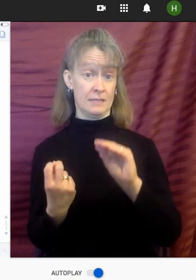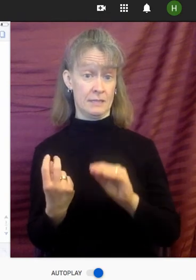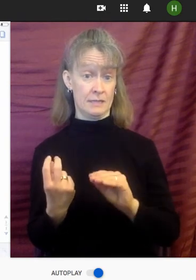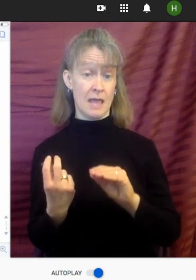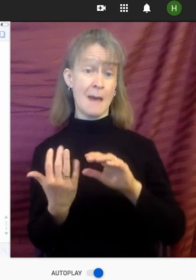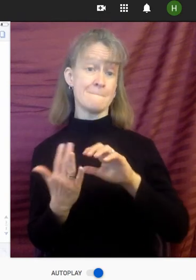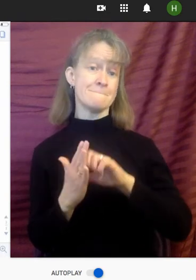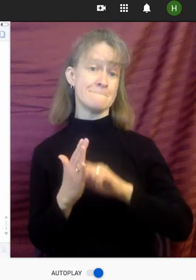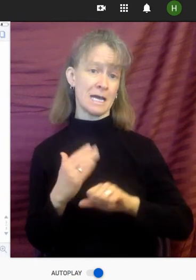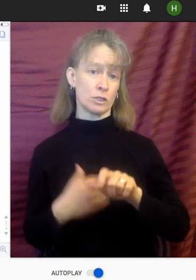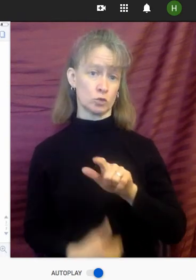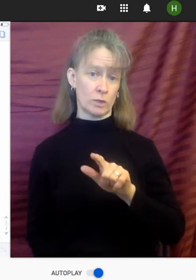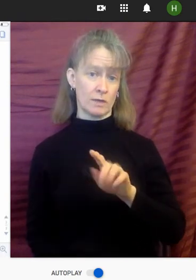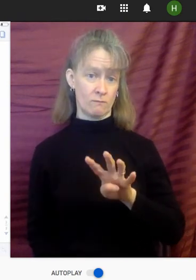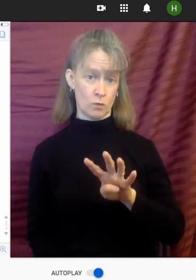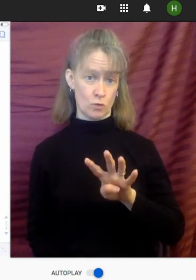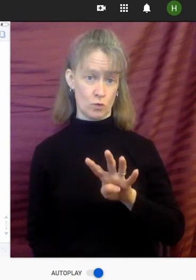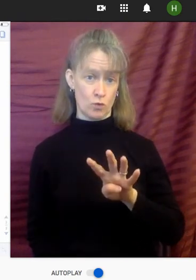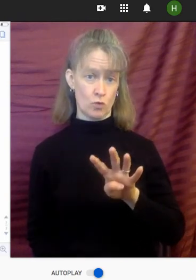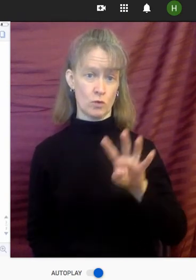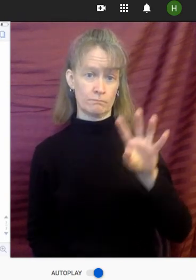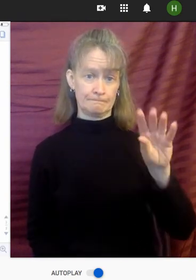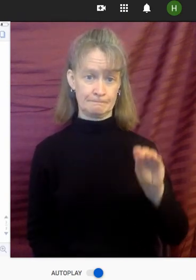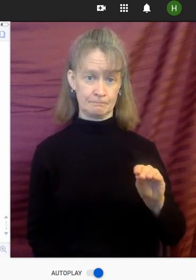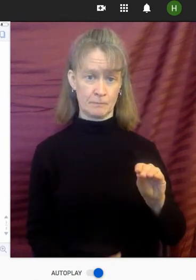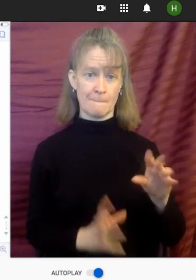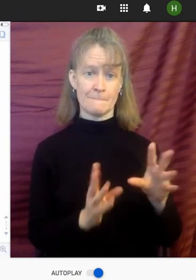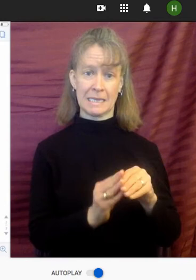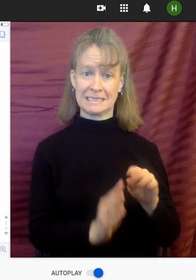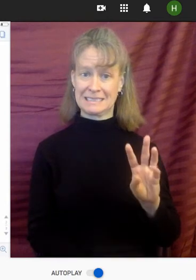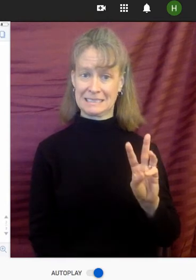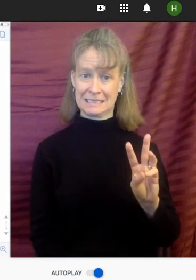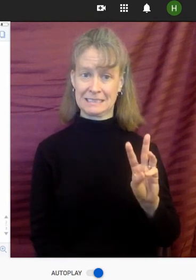minus 24 plus 6.